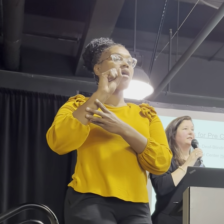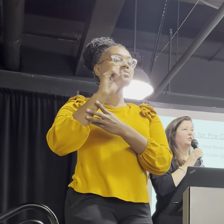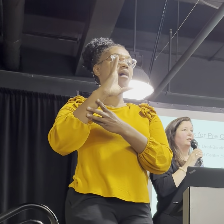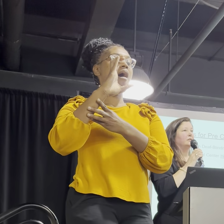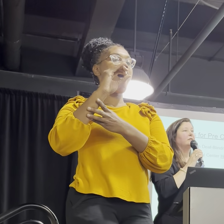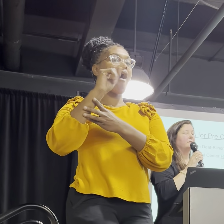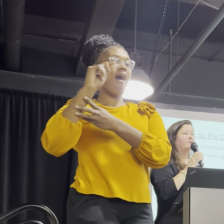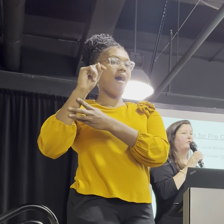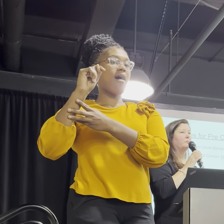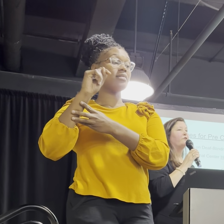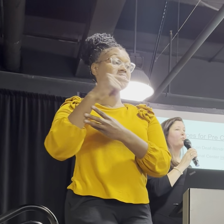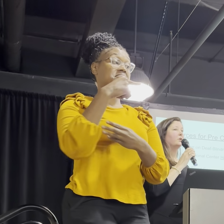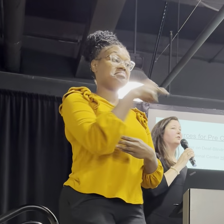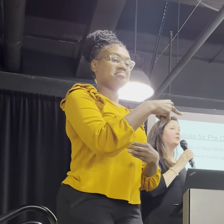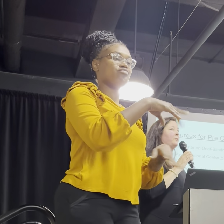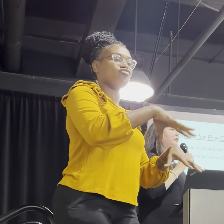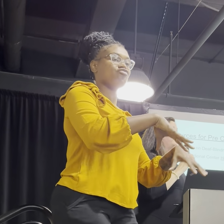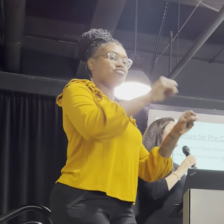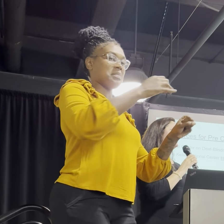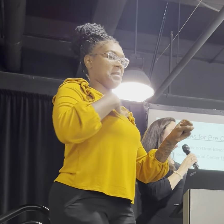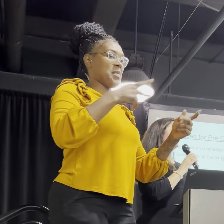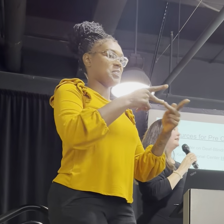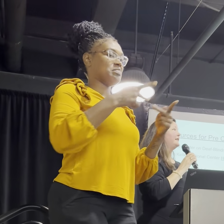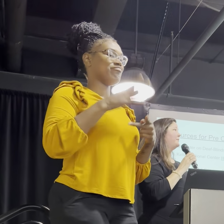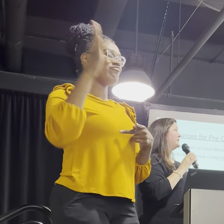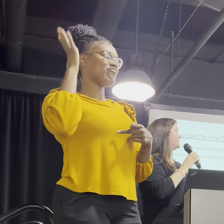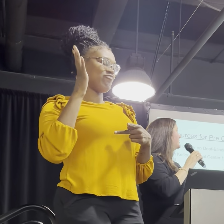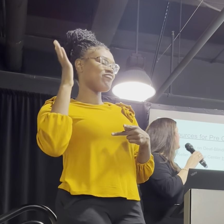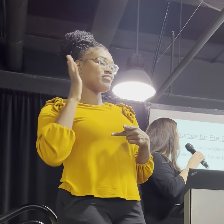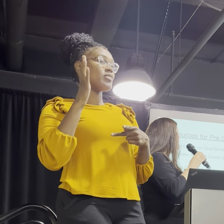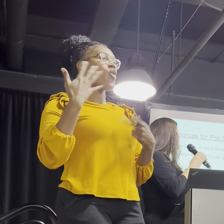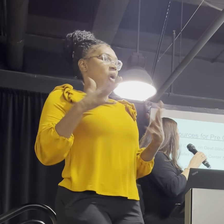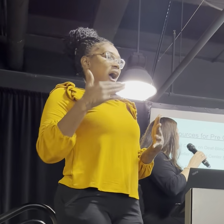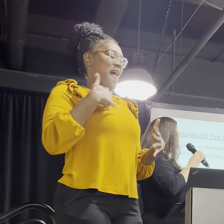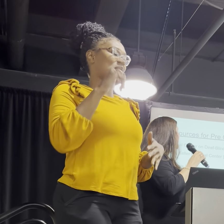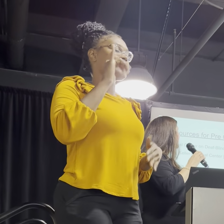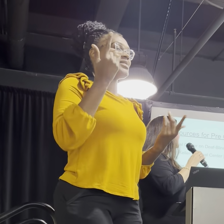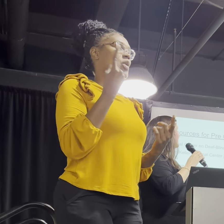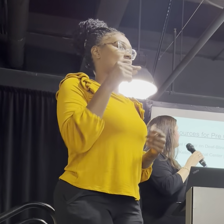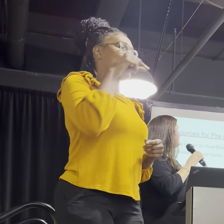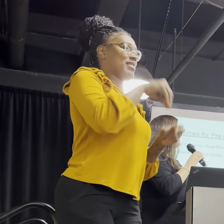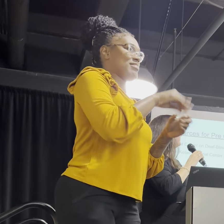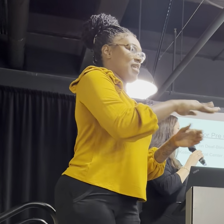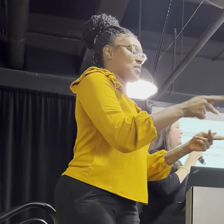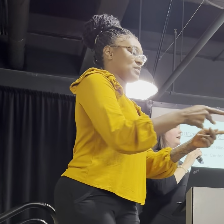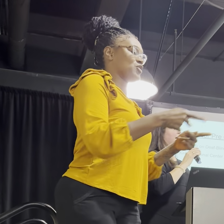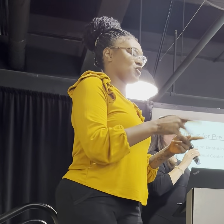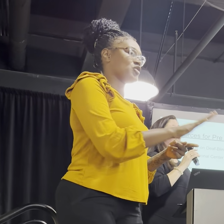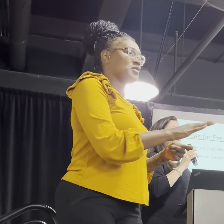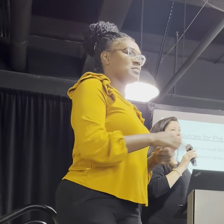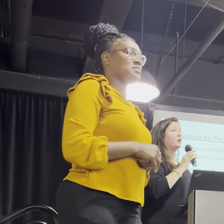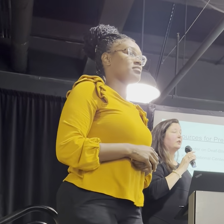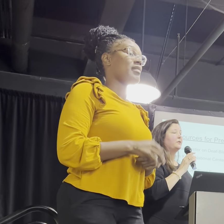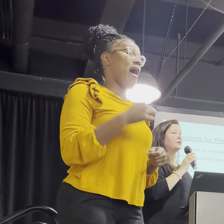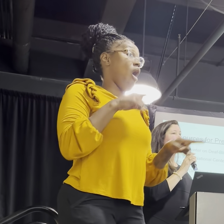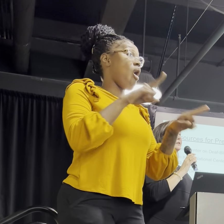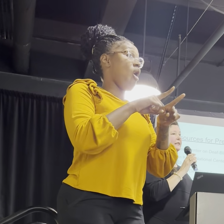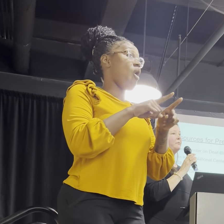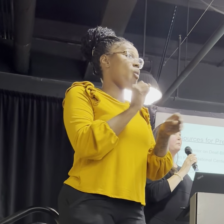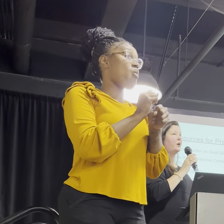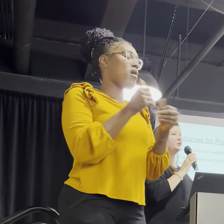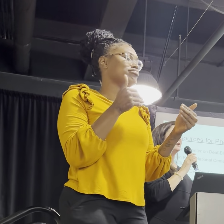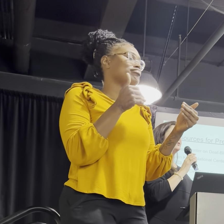my position from before, so we do have somebody in that position. But I also work closely